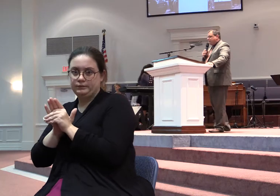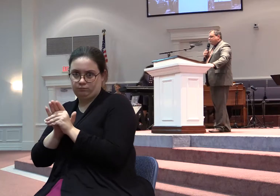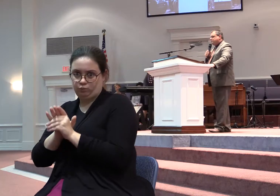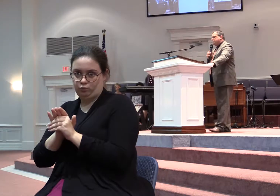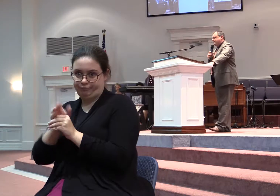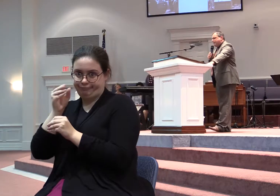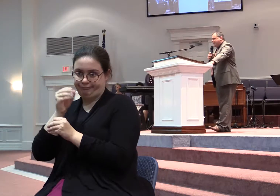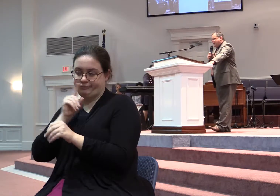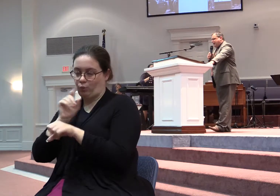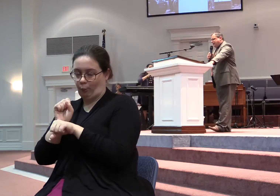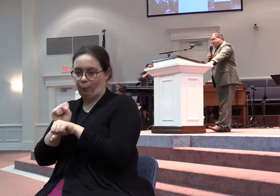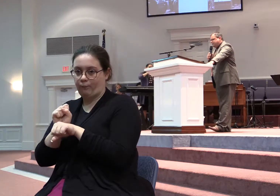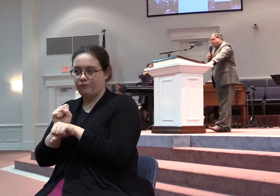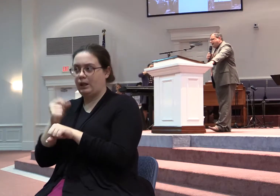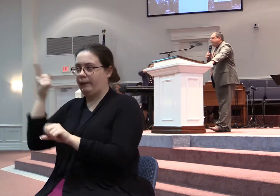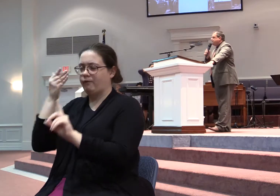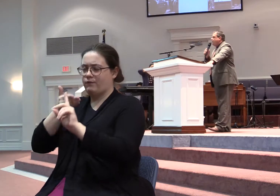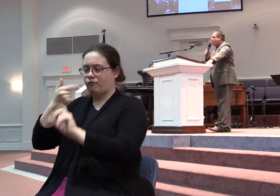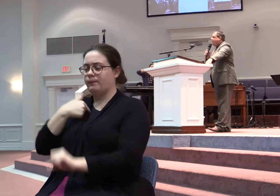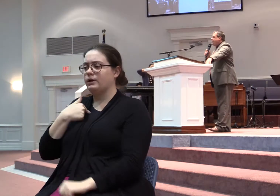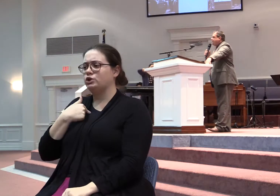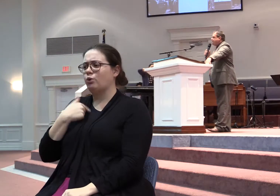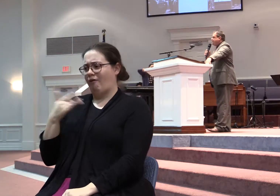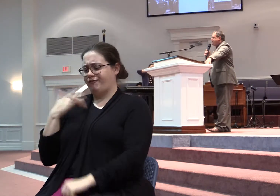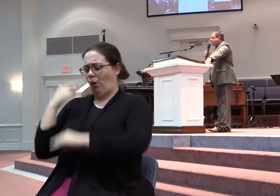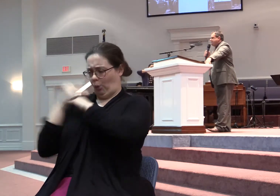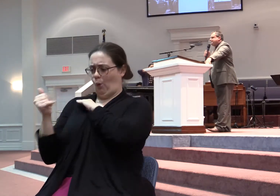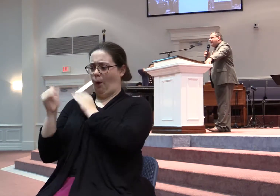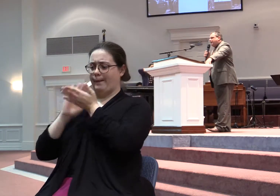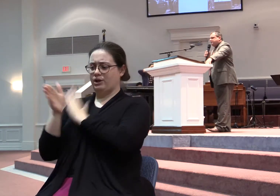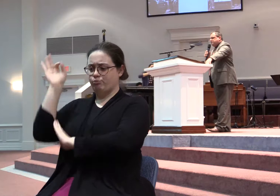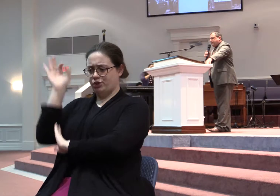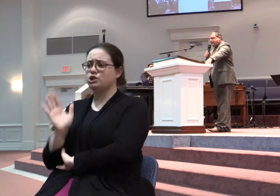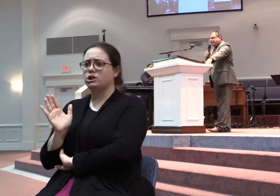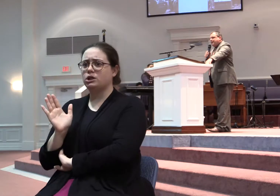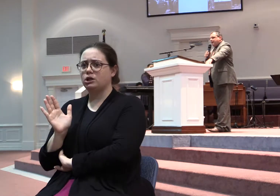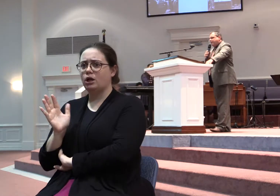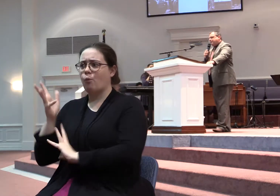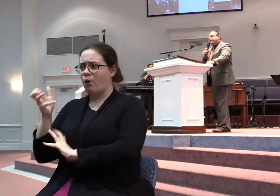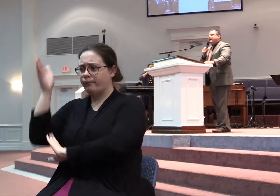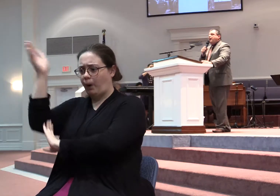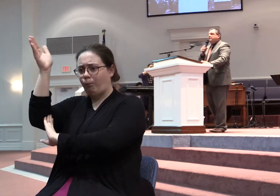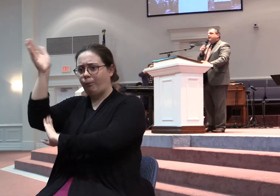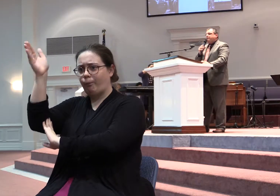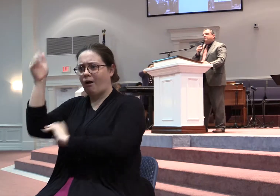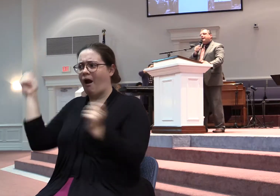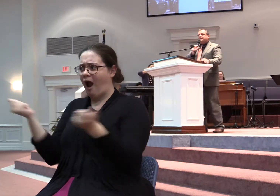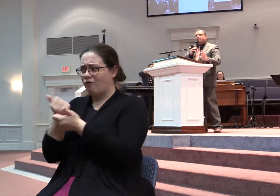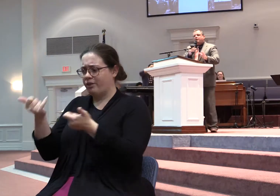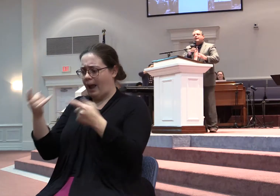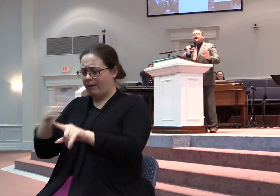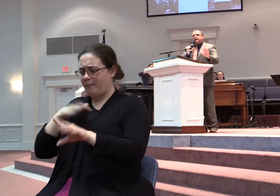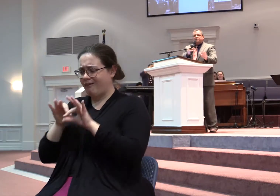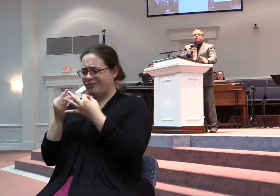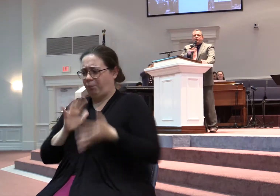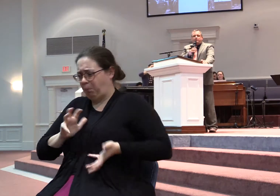been faithful to me. And so I had this calling. I had this desire to speak, and with everything that happened in my family, I said,